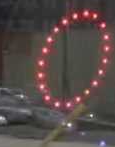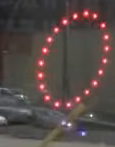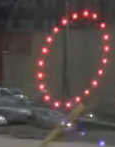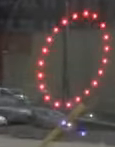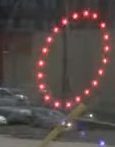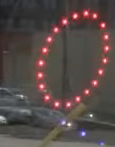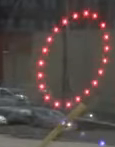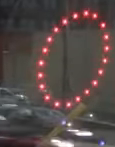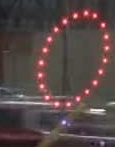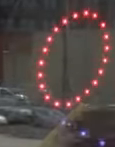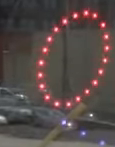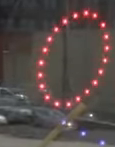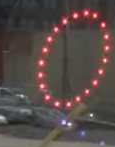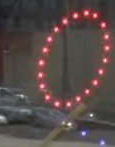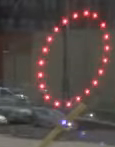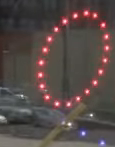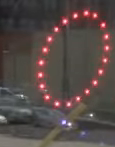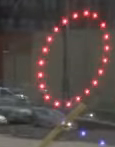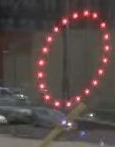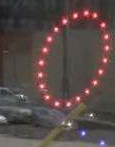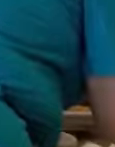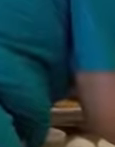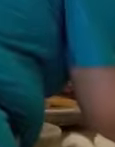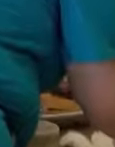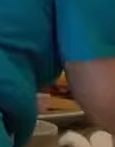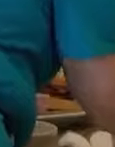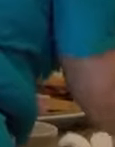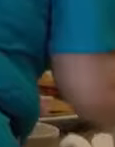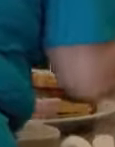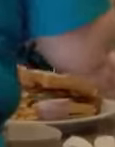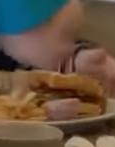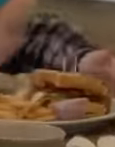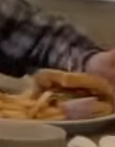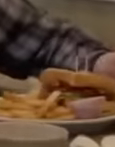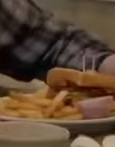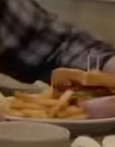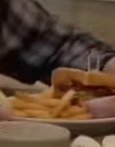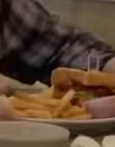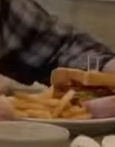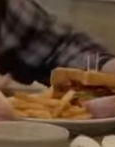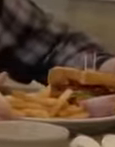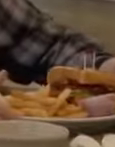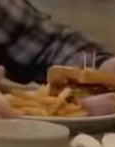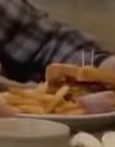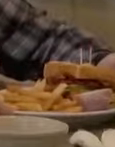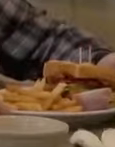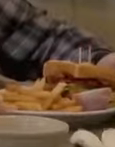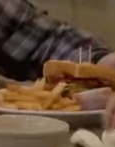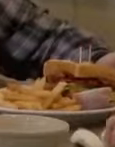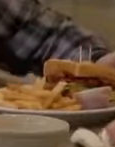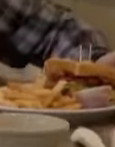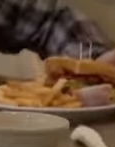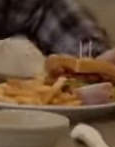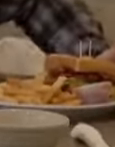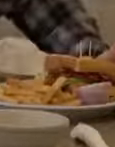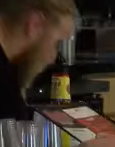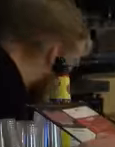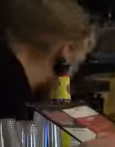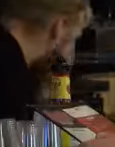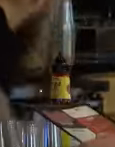governor warning if cases take a turn for the worse in Illinois, restrictions are going to return. That would include closing indoor